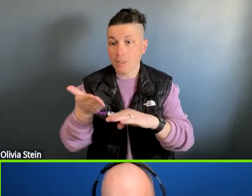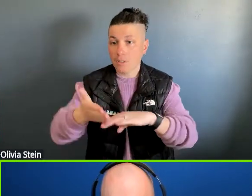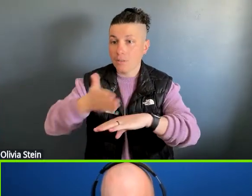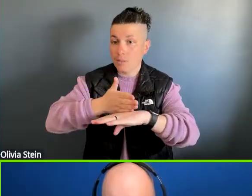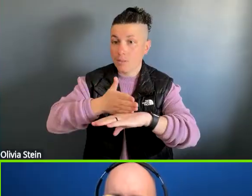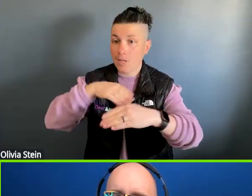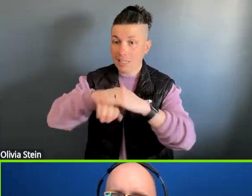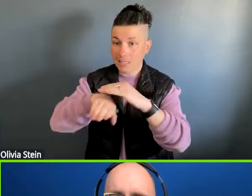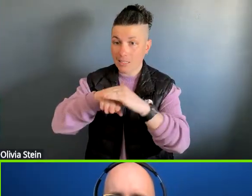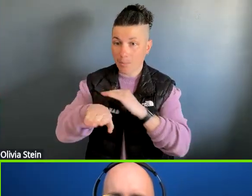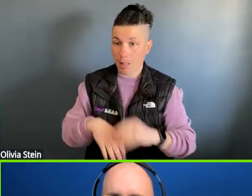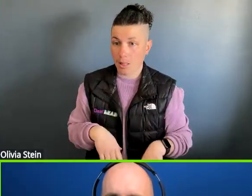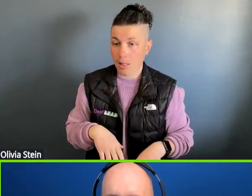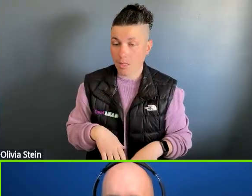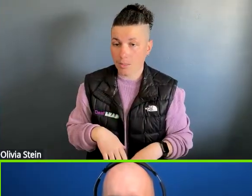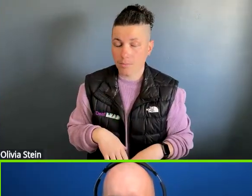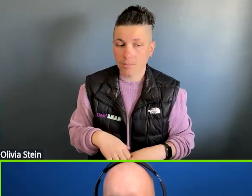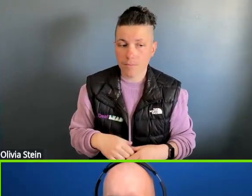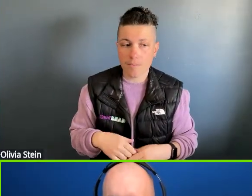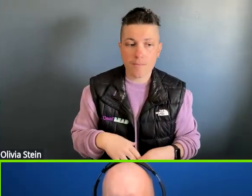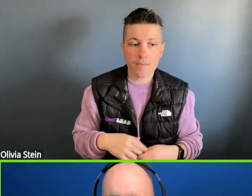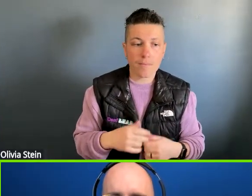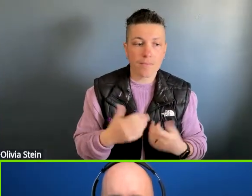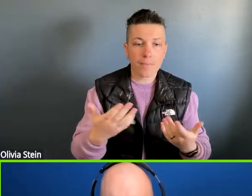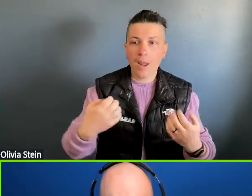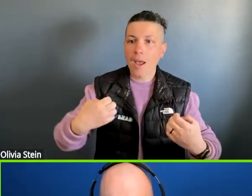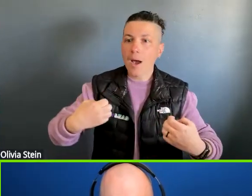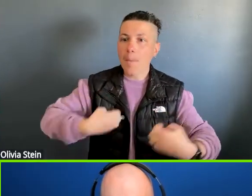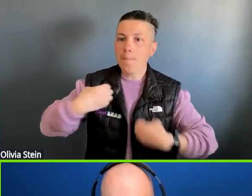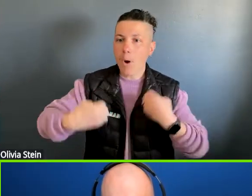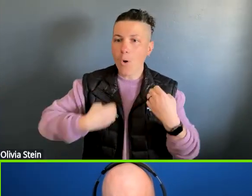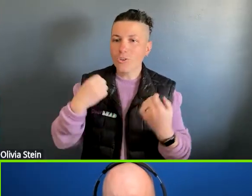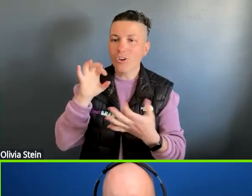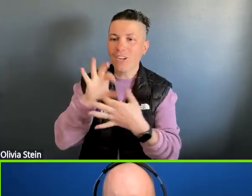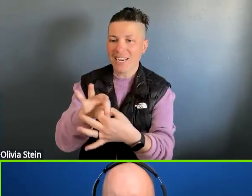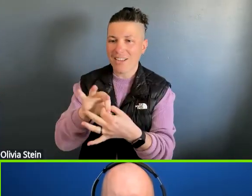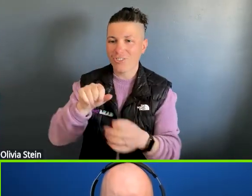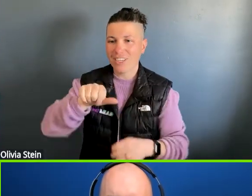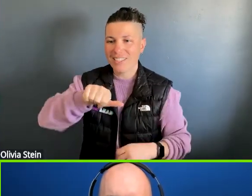of choice, and we're seeing that accessibility increase.